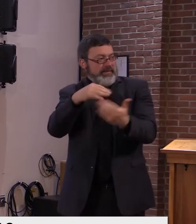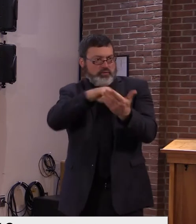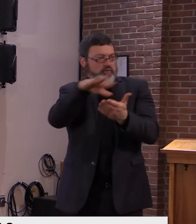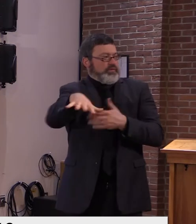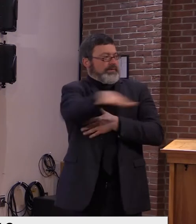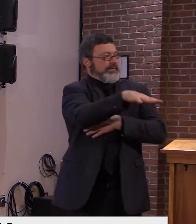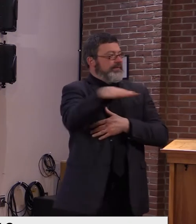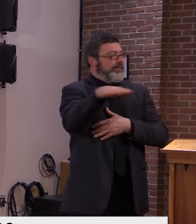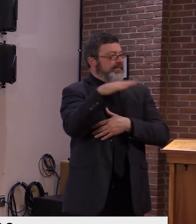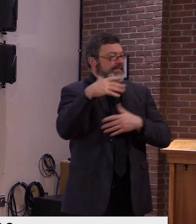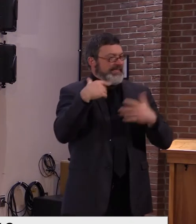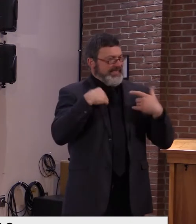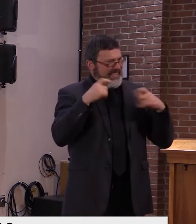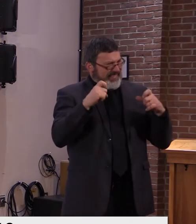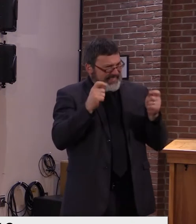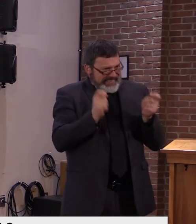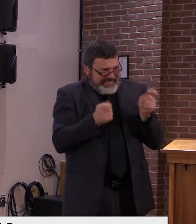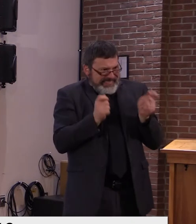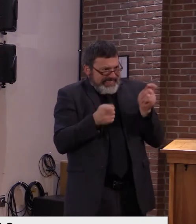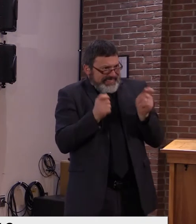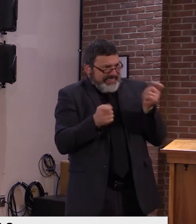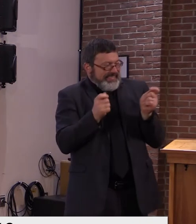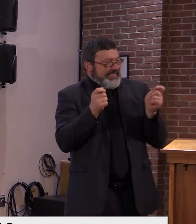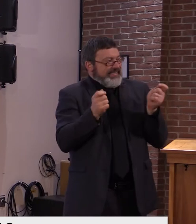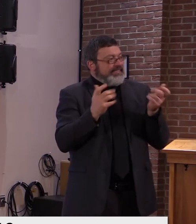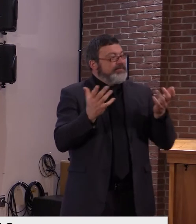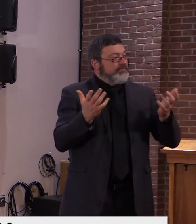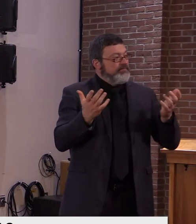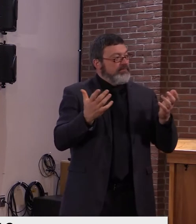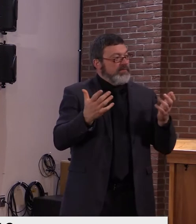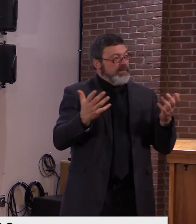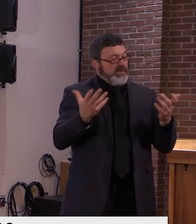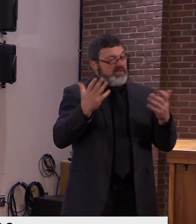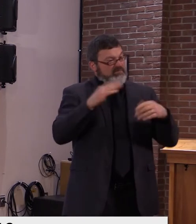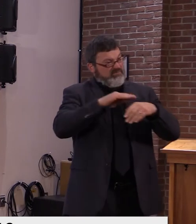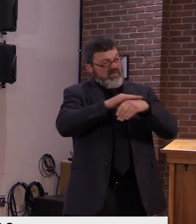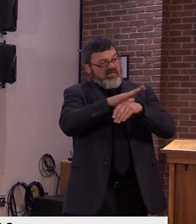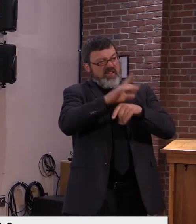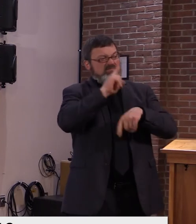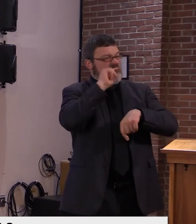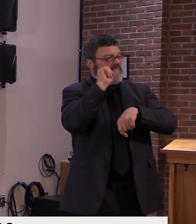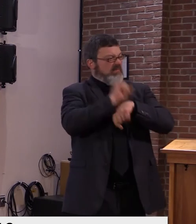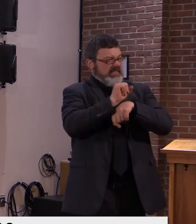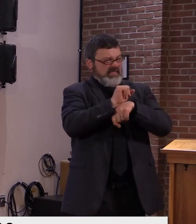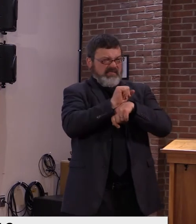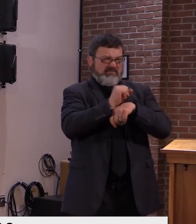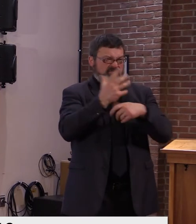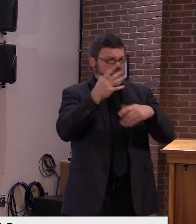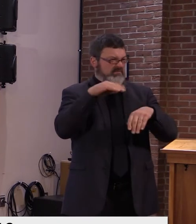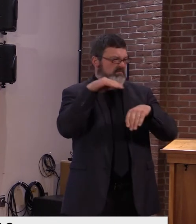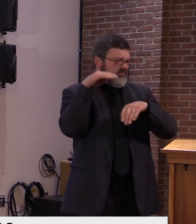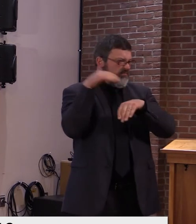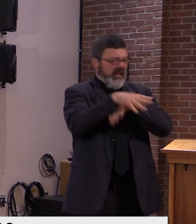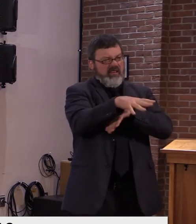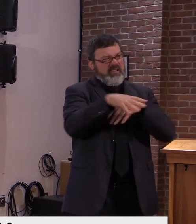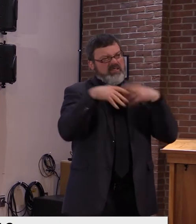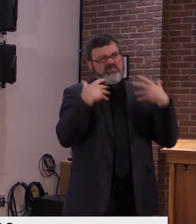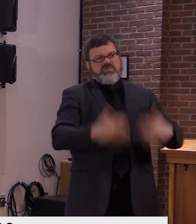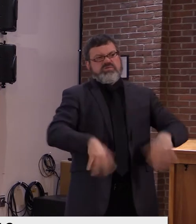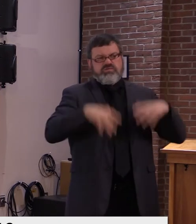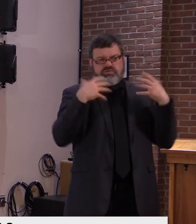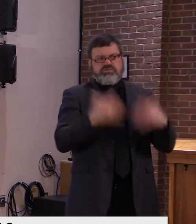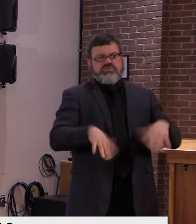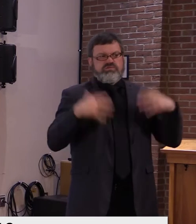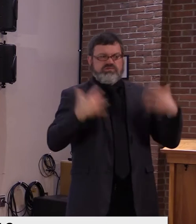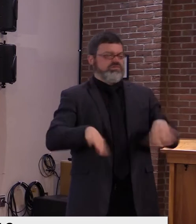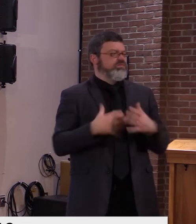healthy development. I expect that work to begin in earnest after the holiday period. That concludes my update. I'll now turn it over